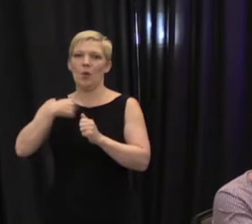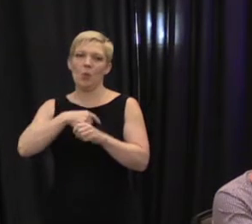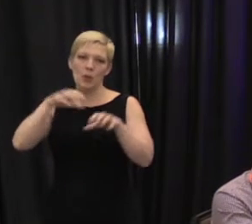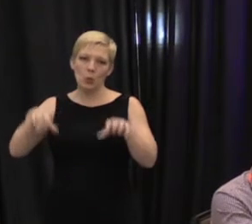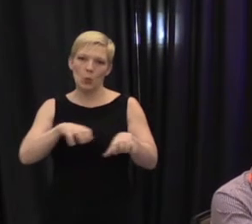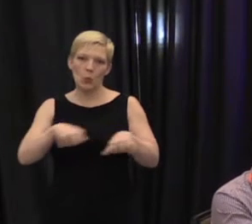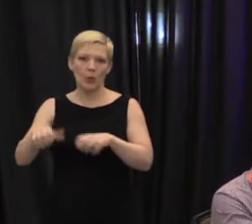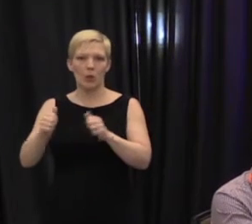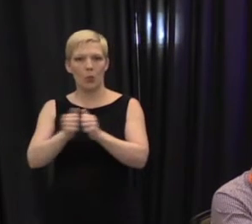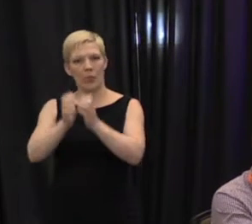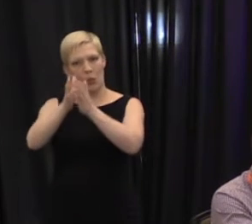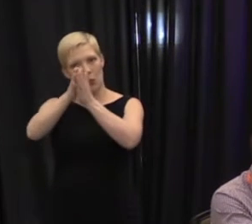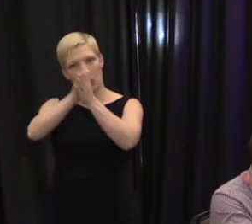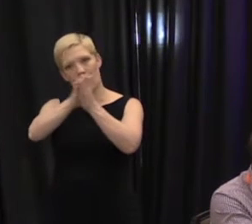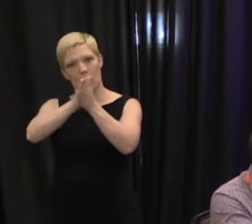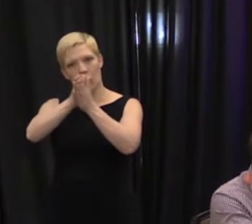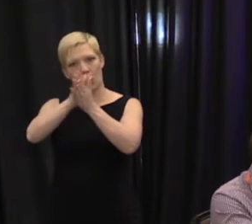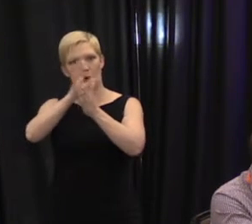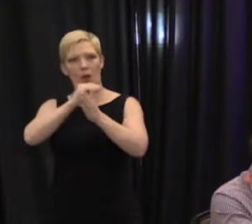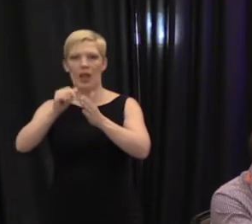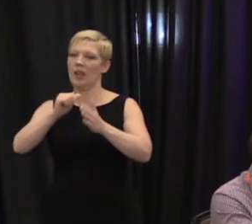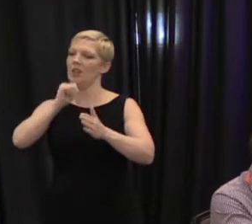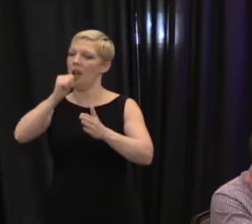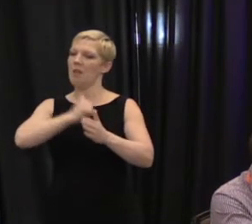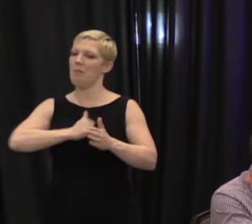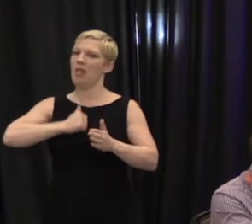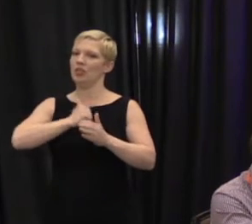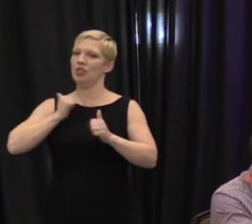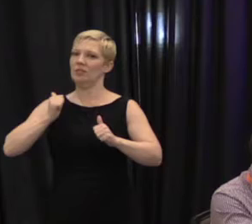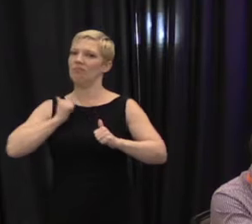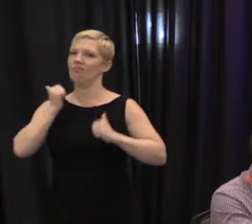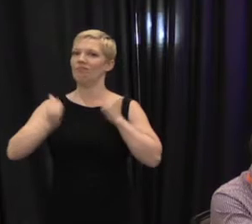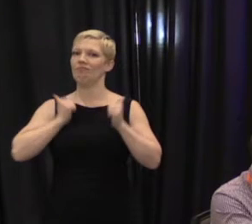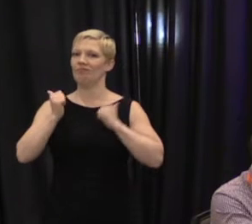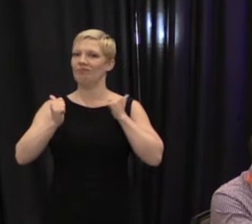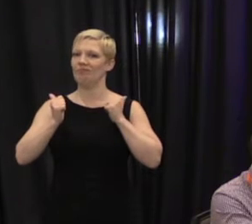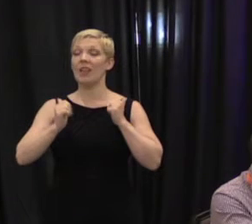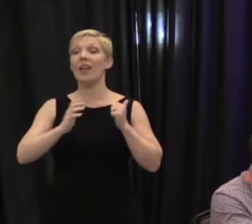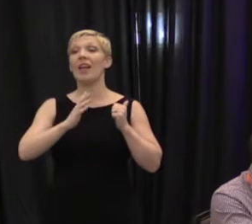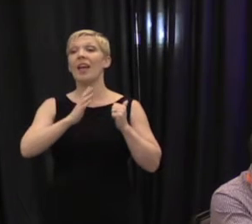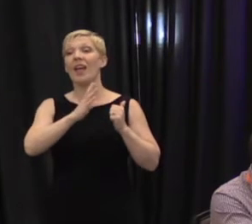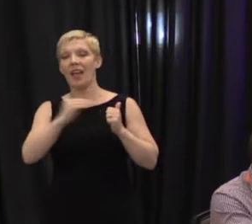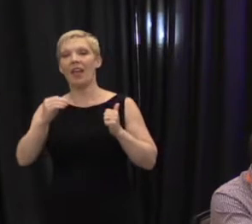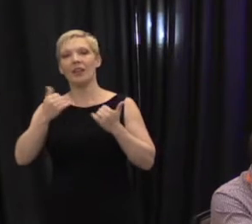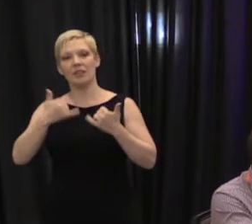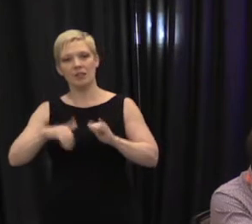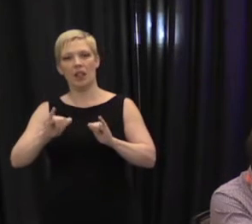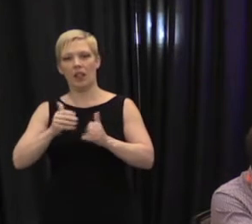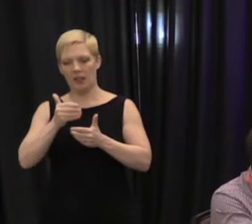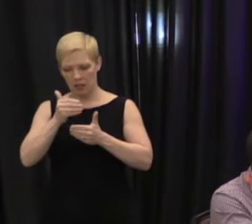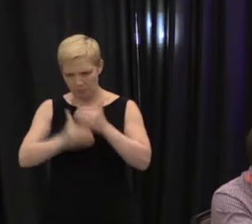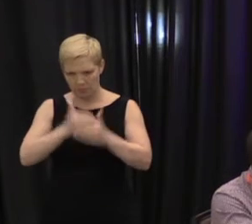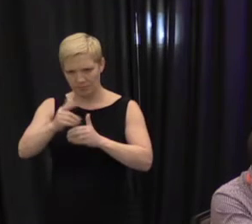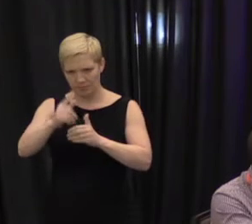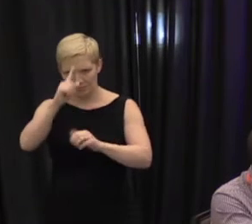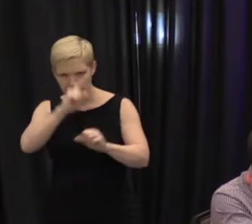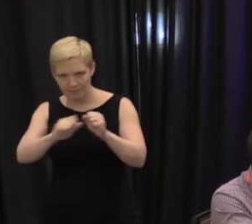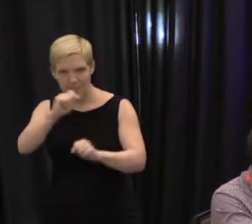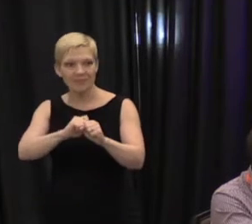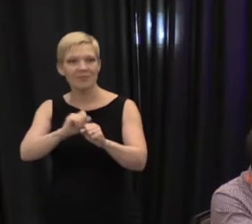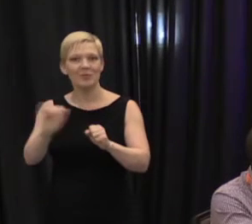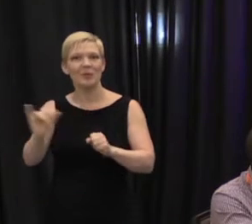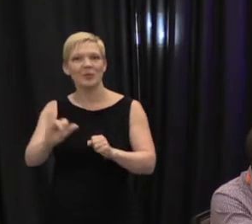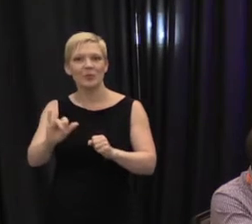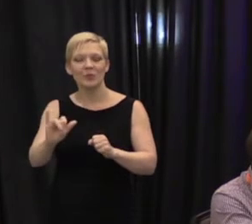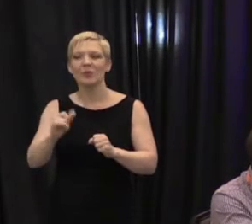so we like to unapologetically bring ourselves to this space every day, but also also are really rigorous with the way that we do our work. So that is something I